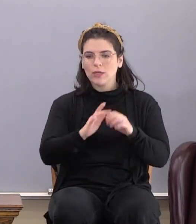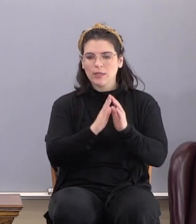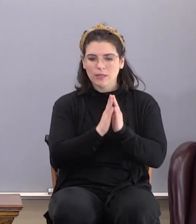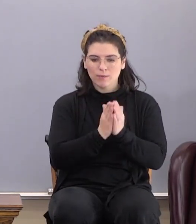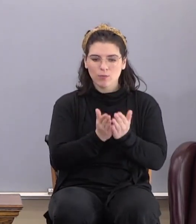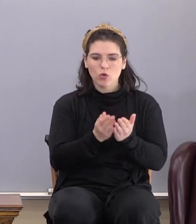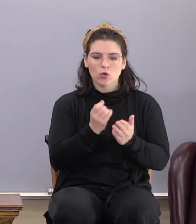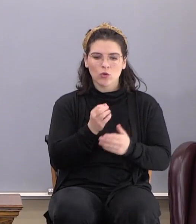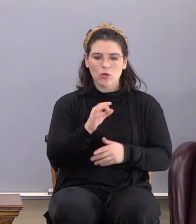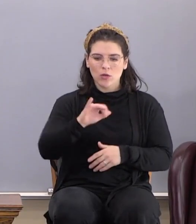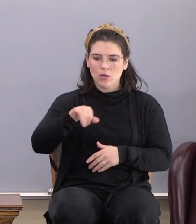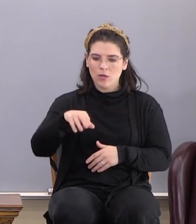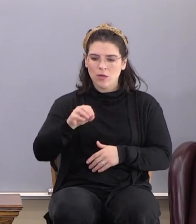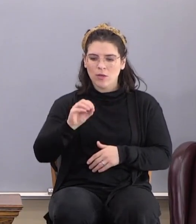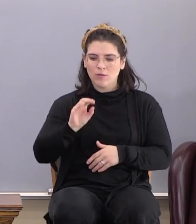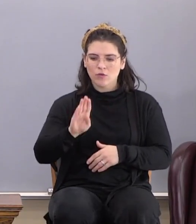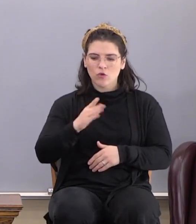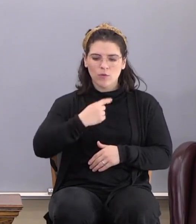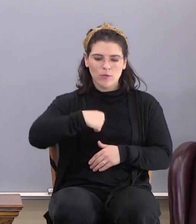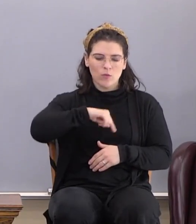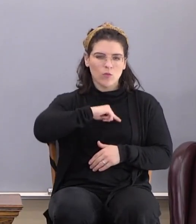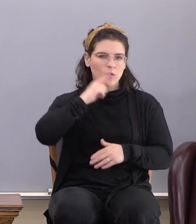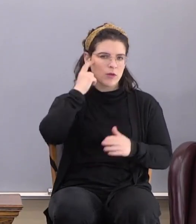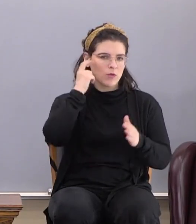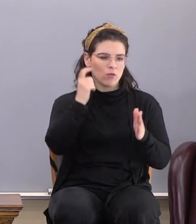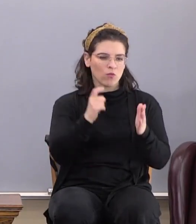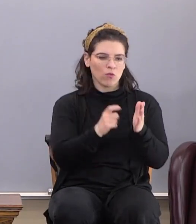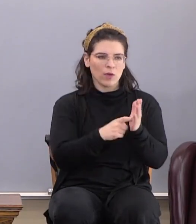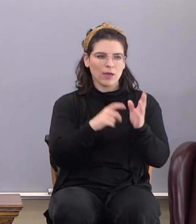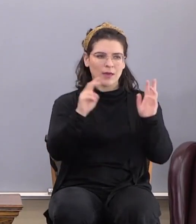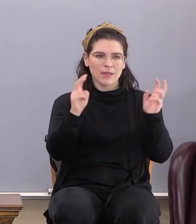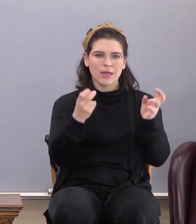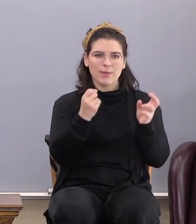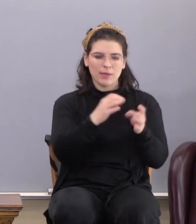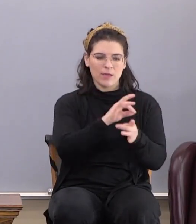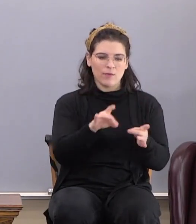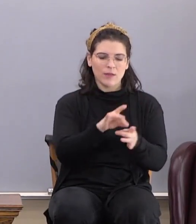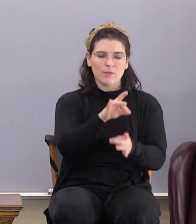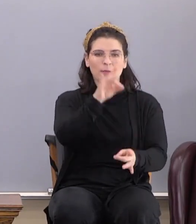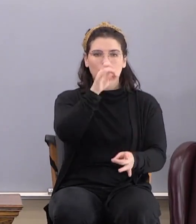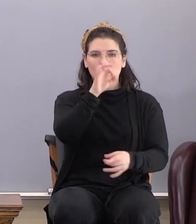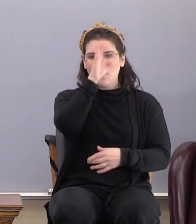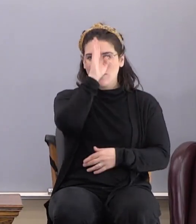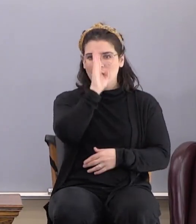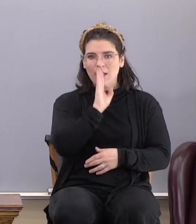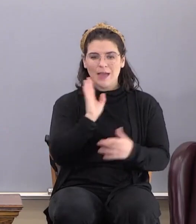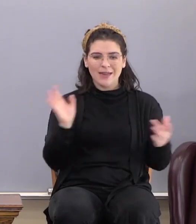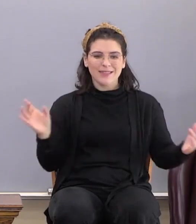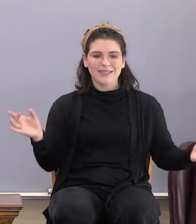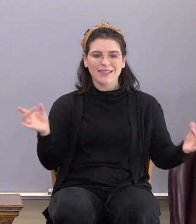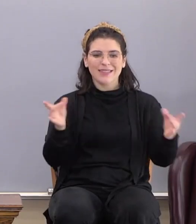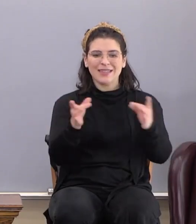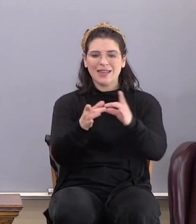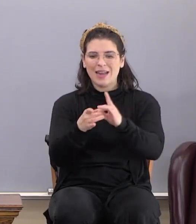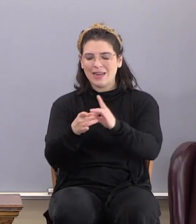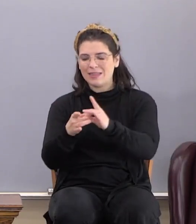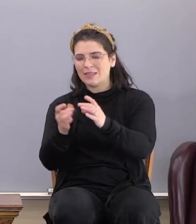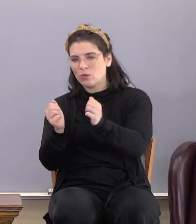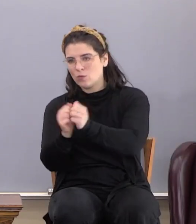of Job, we recognize the issue of the Spirit of God is linked to